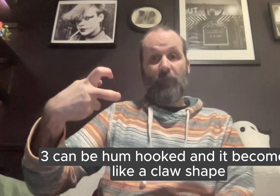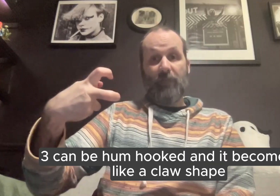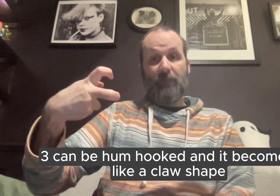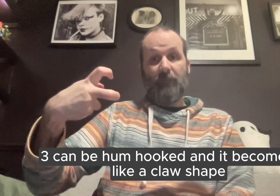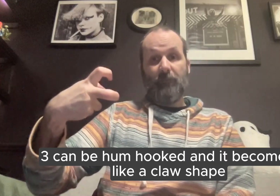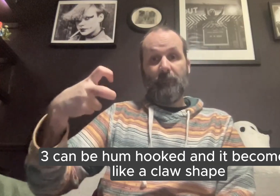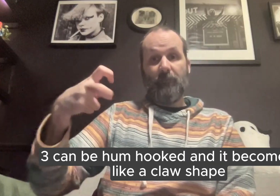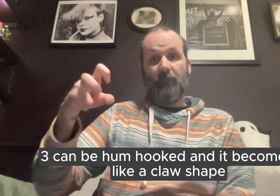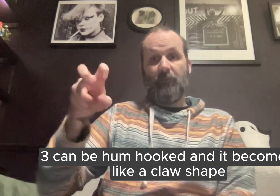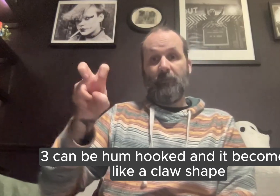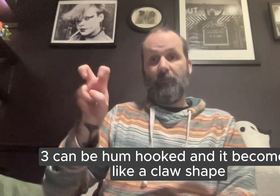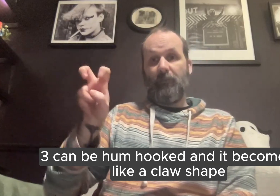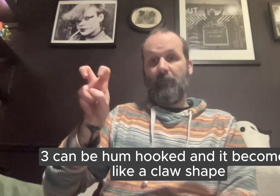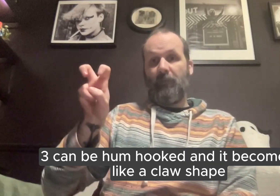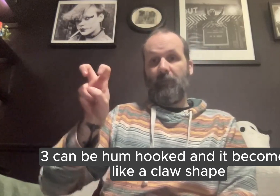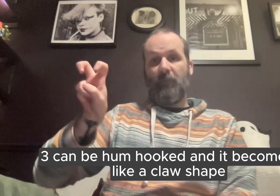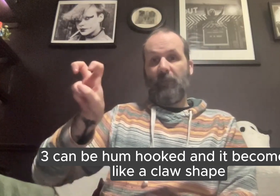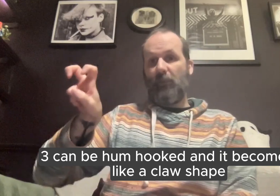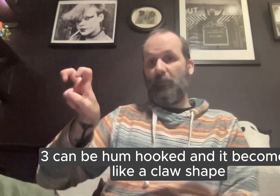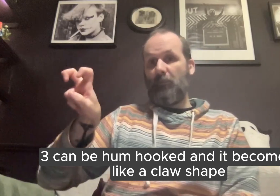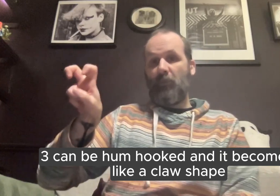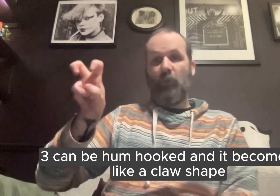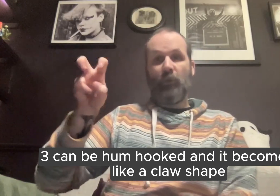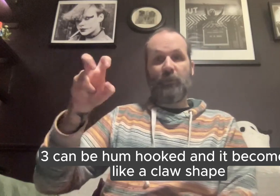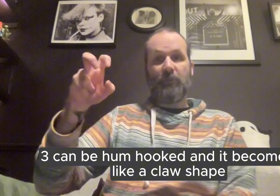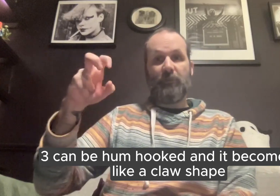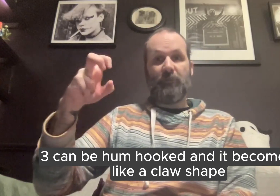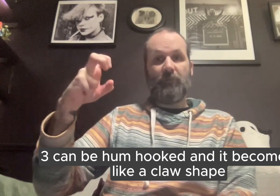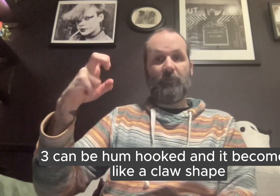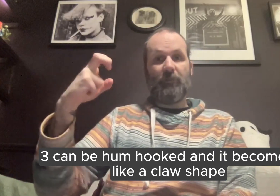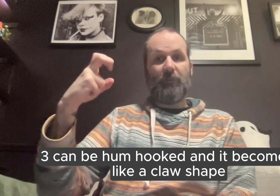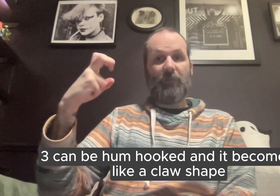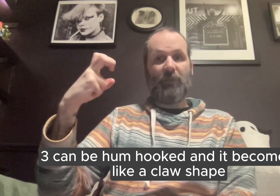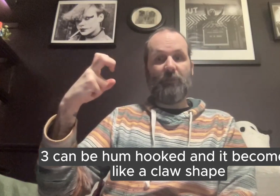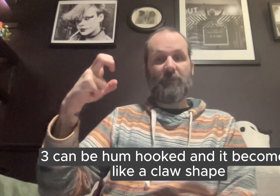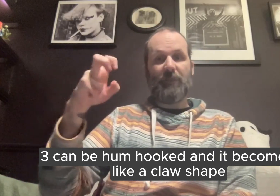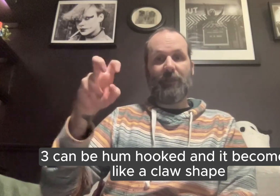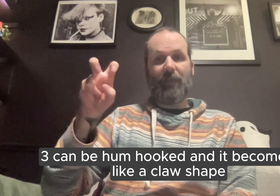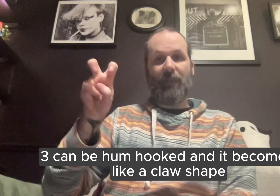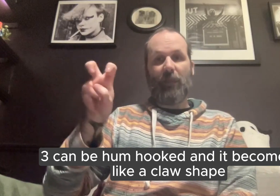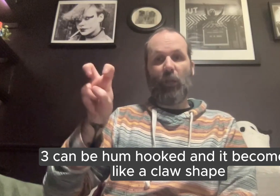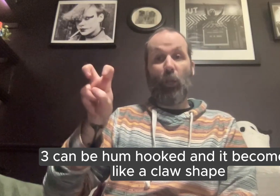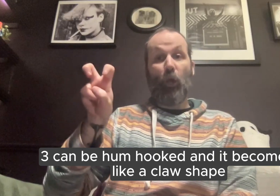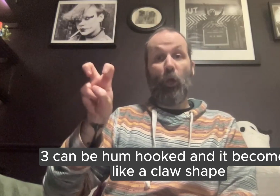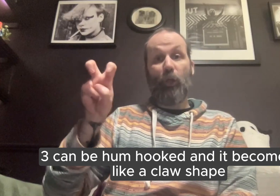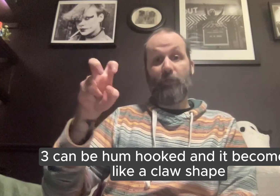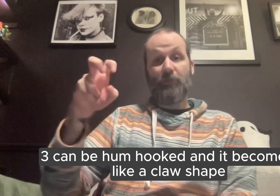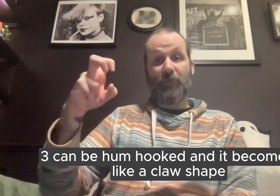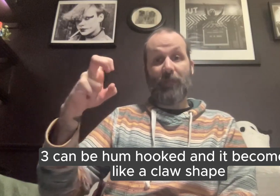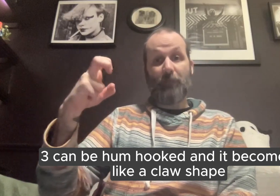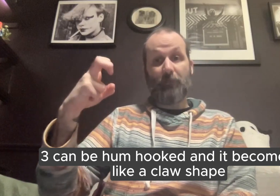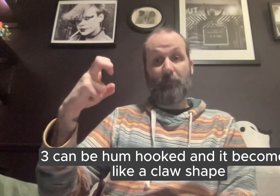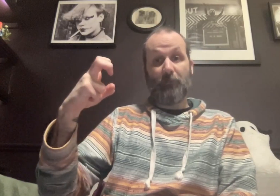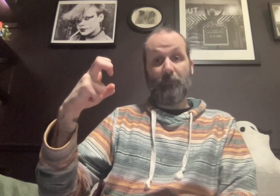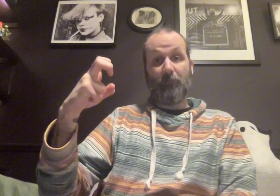3 can be hooked, and it becomes like a claw shape.